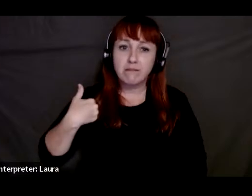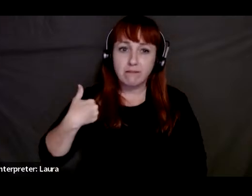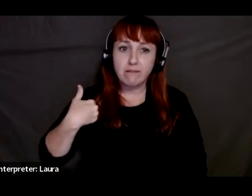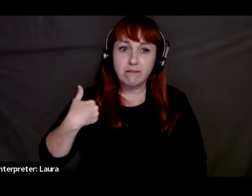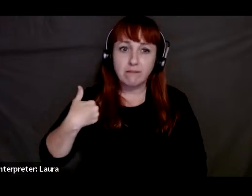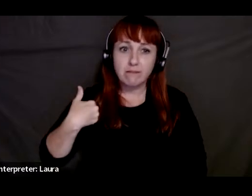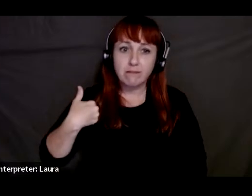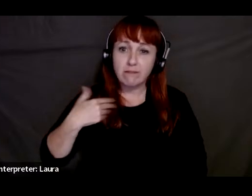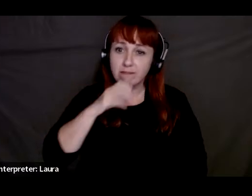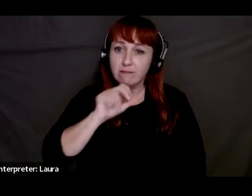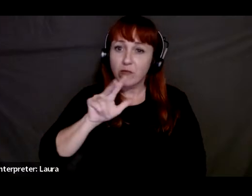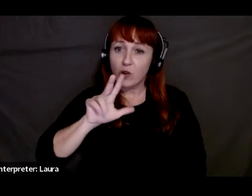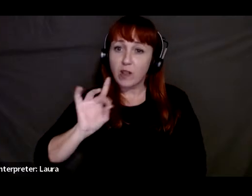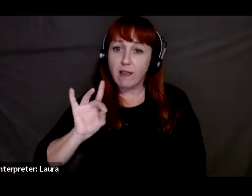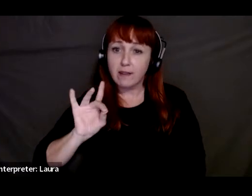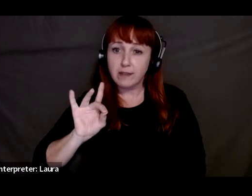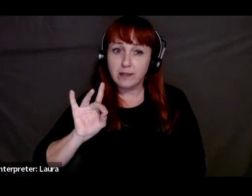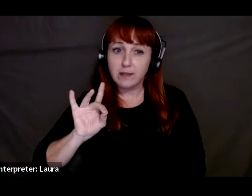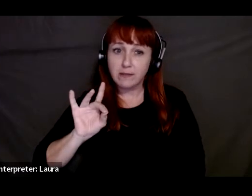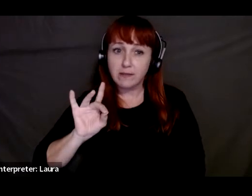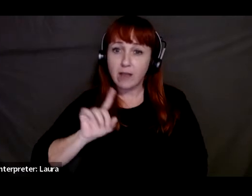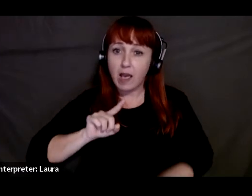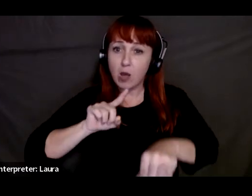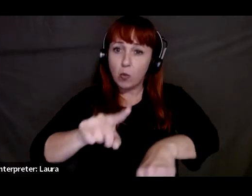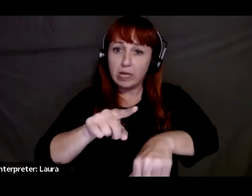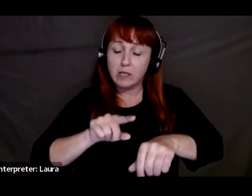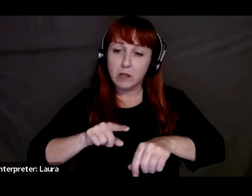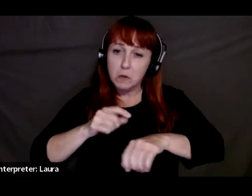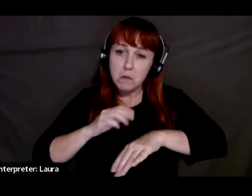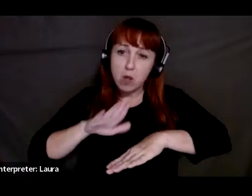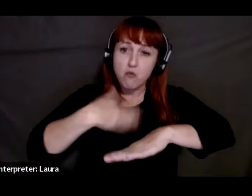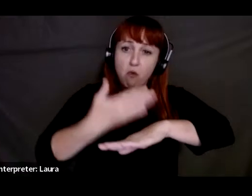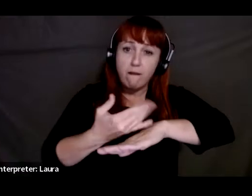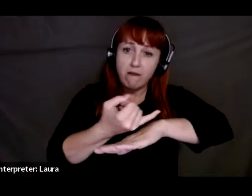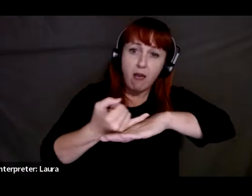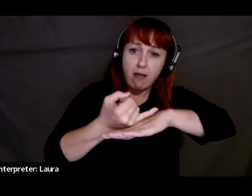I was 38 years old when I went on that island.